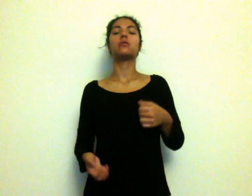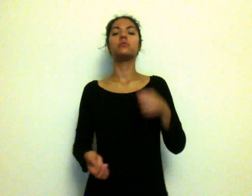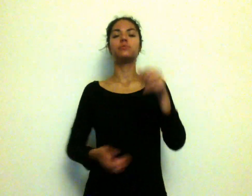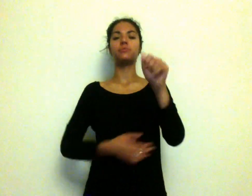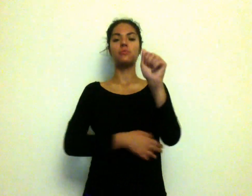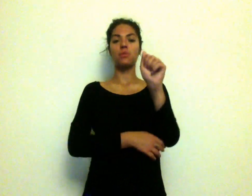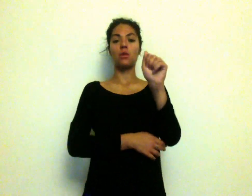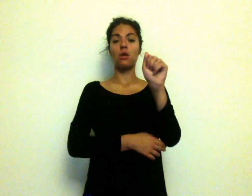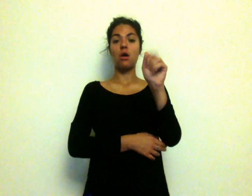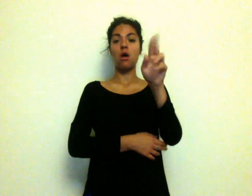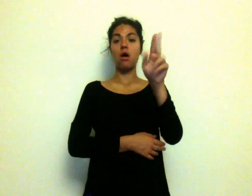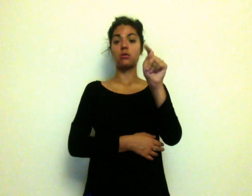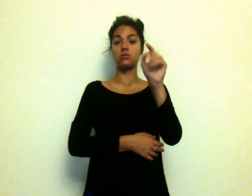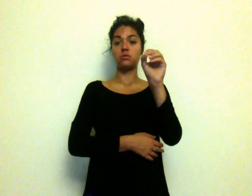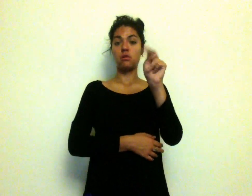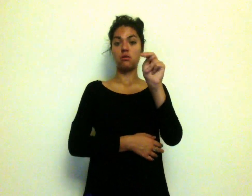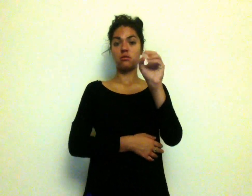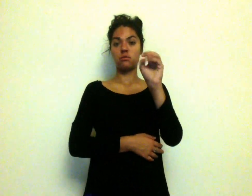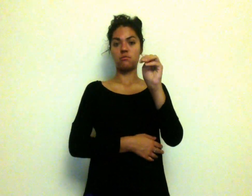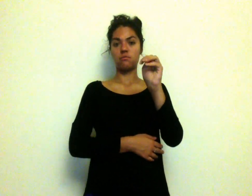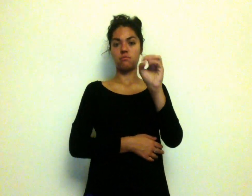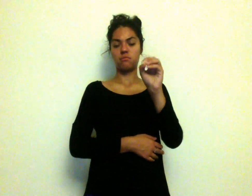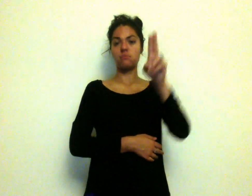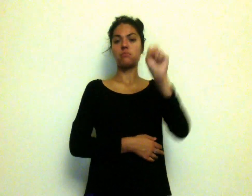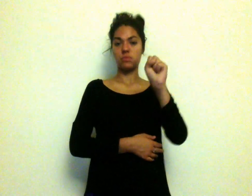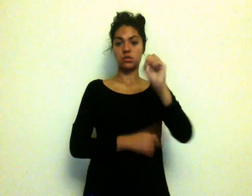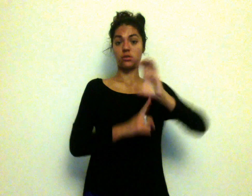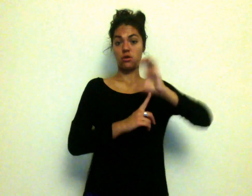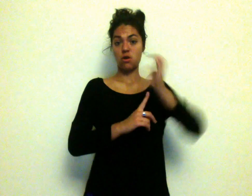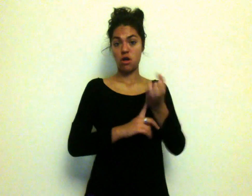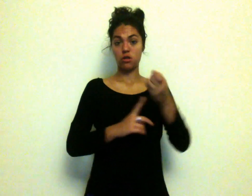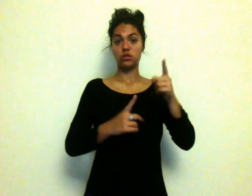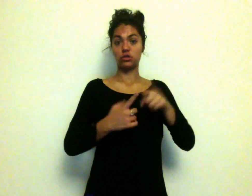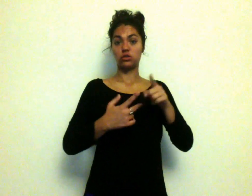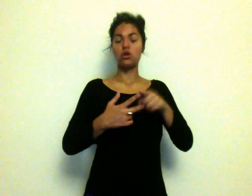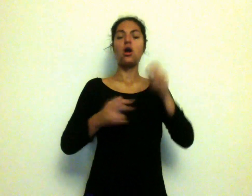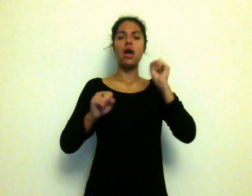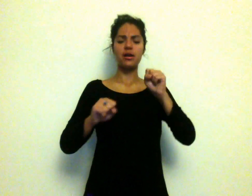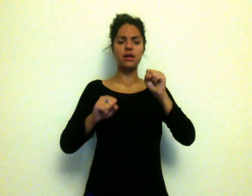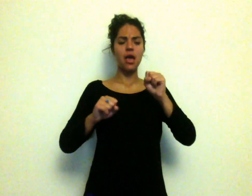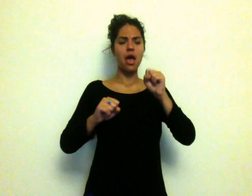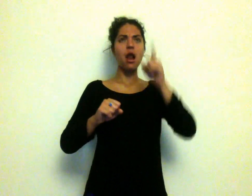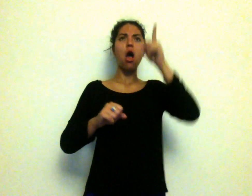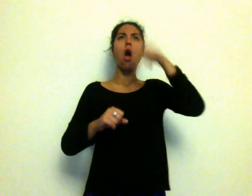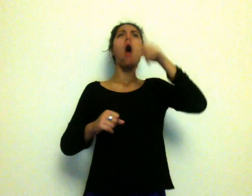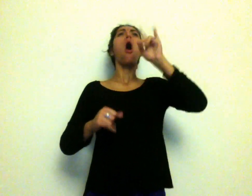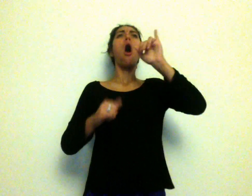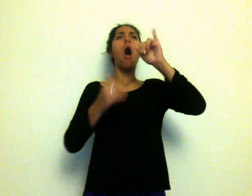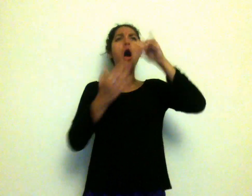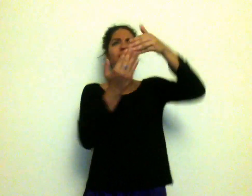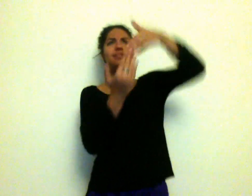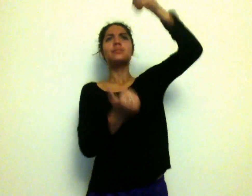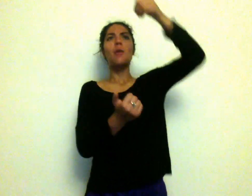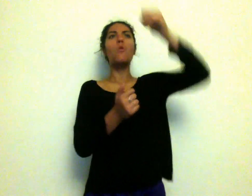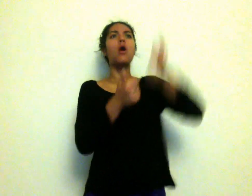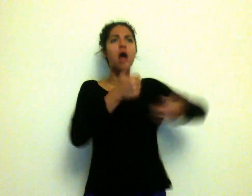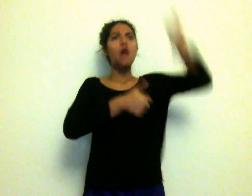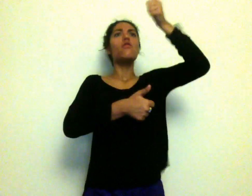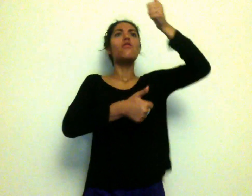case there is no distinguishing level from top to below. Each person operates independently,